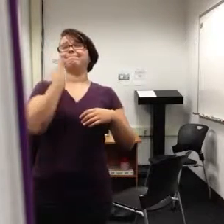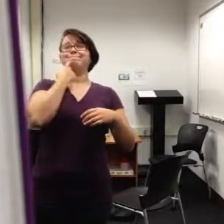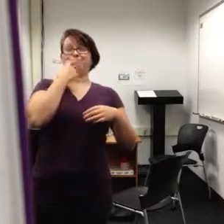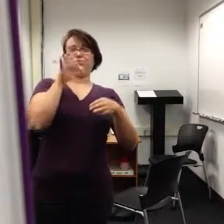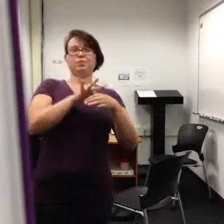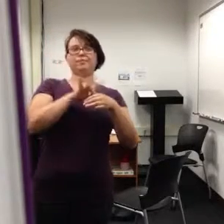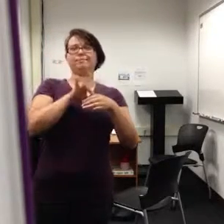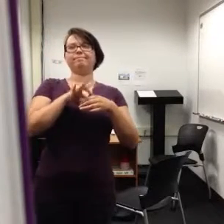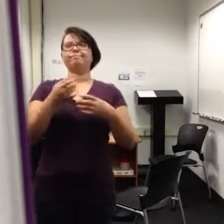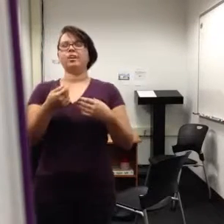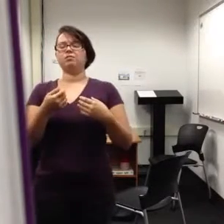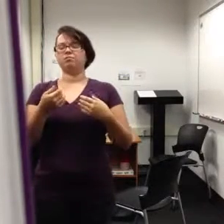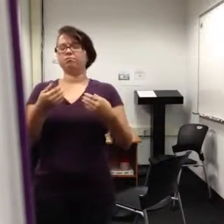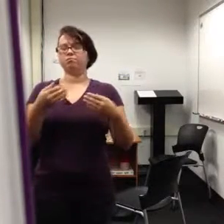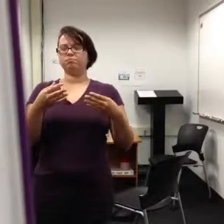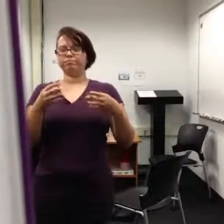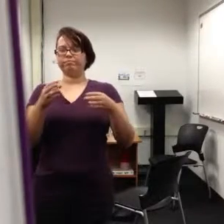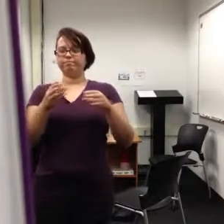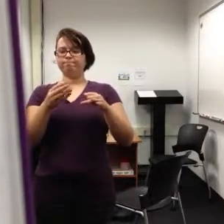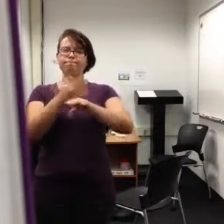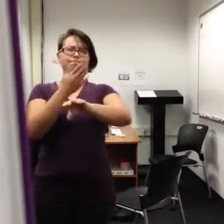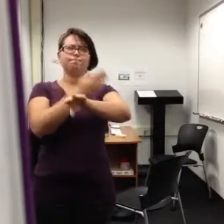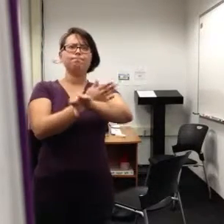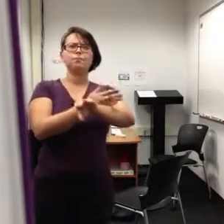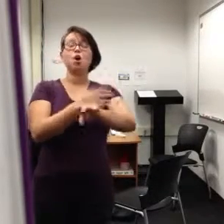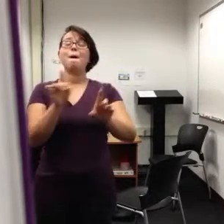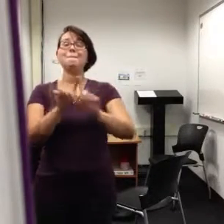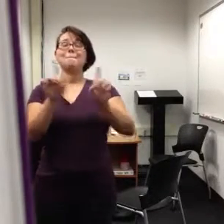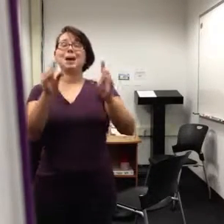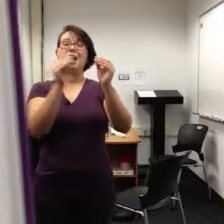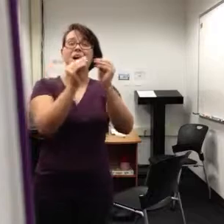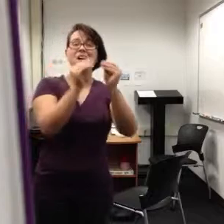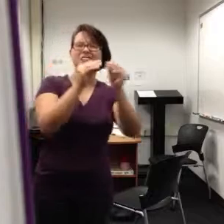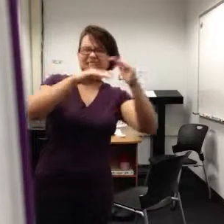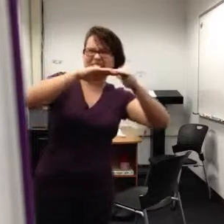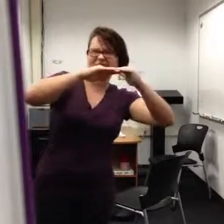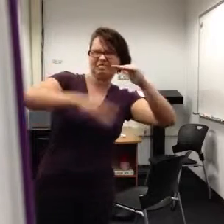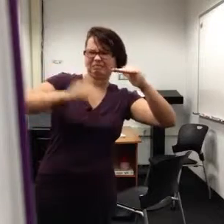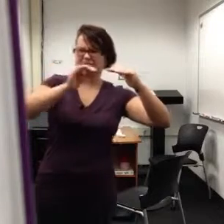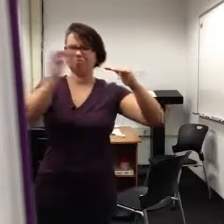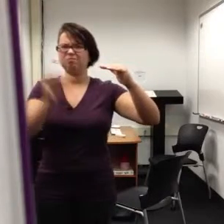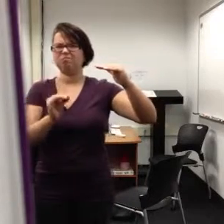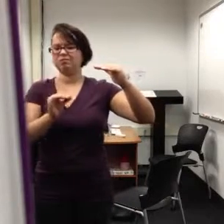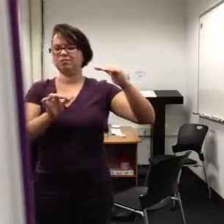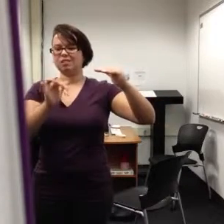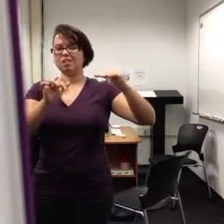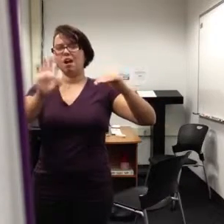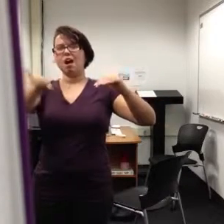Unfortunately, our more is less in terms of percentage than any other democratic nation in the